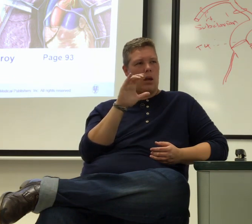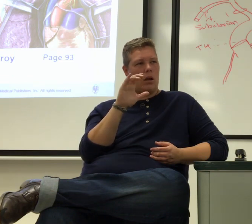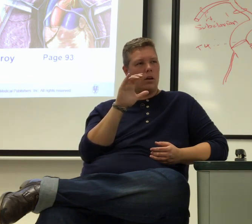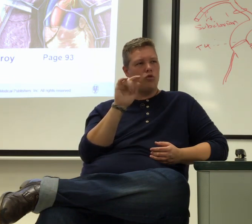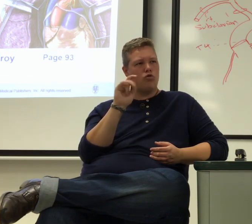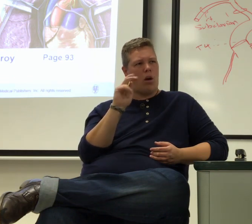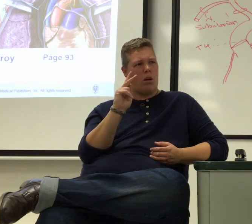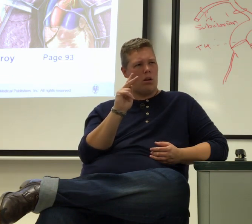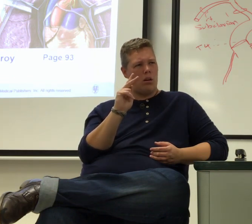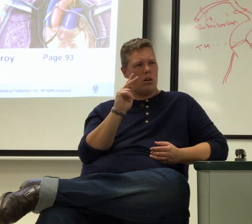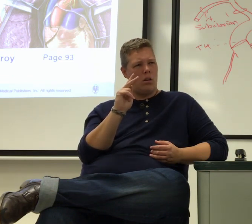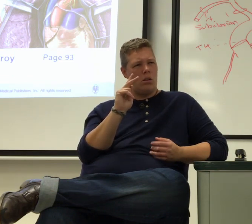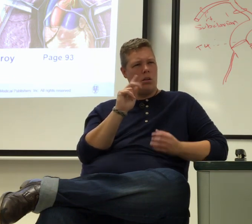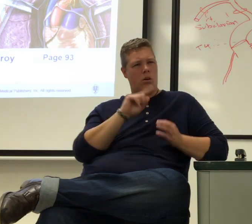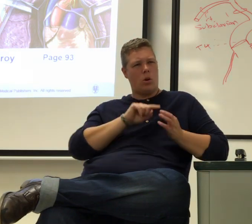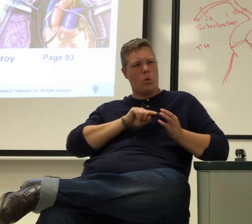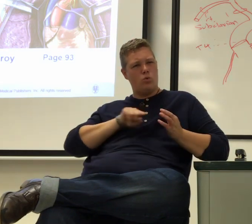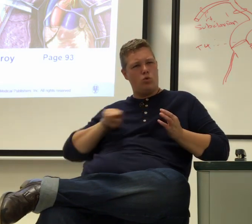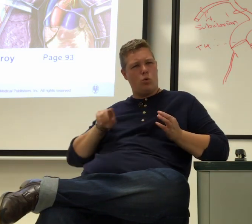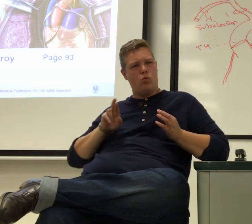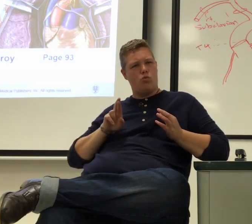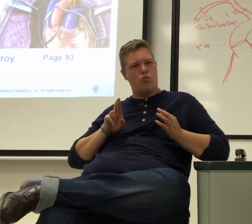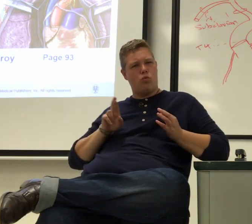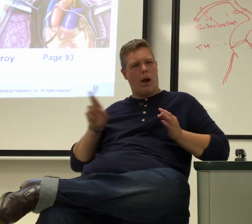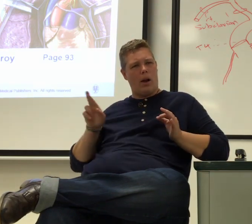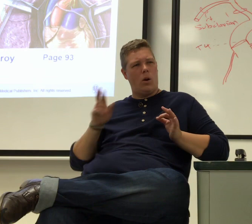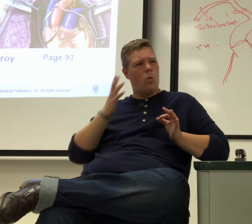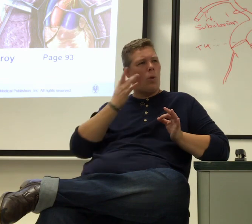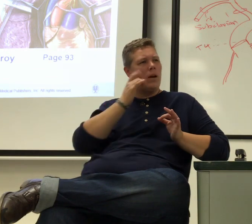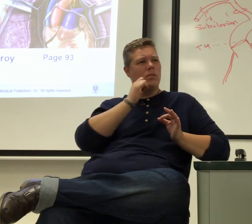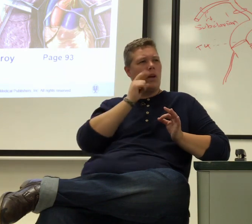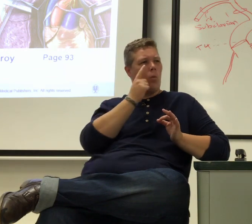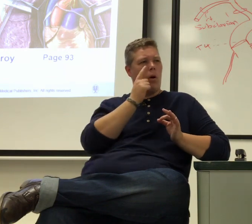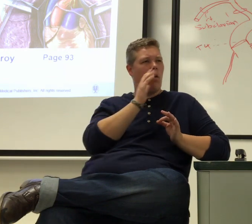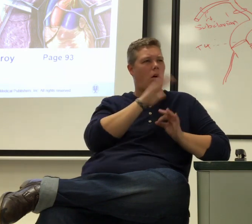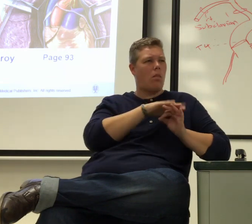the right side? Why isn't there one on the left side?